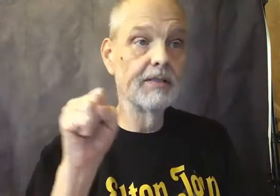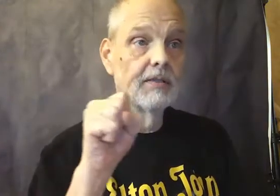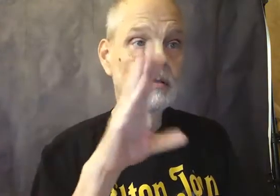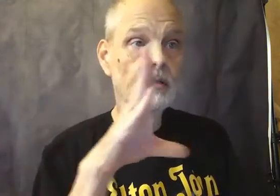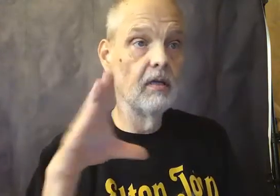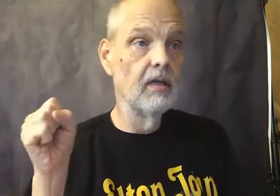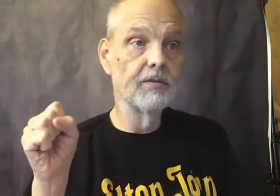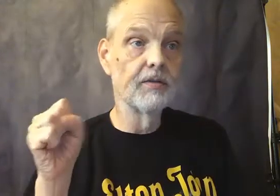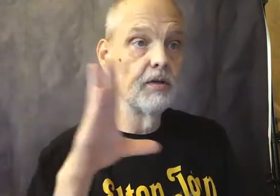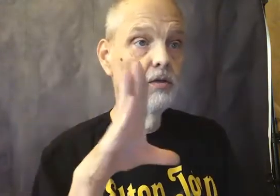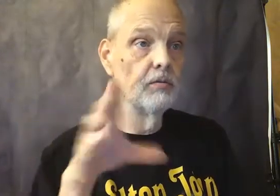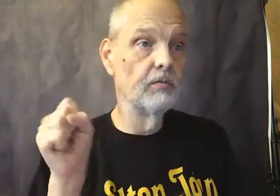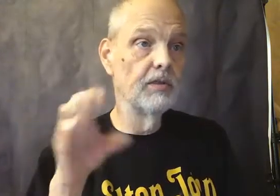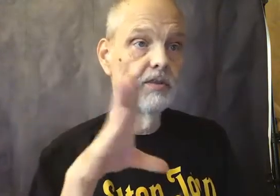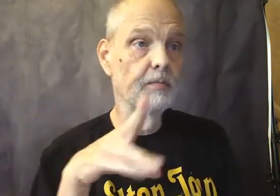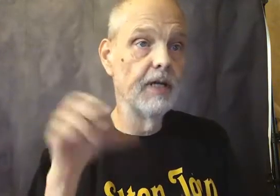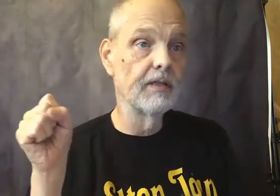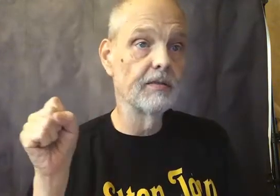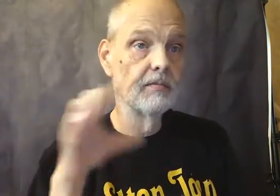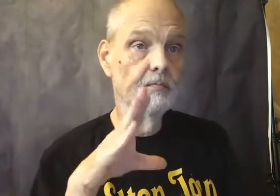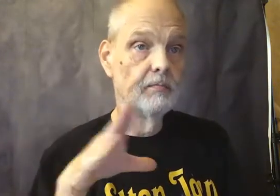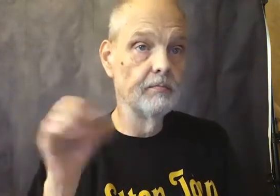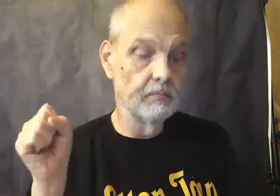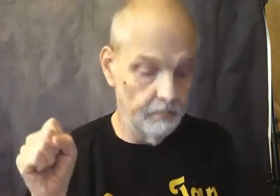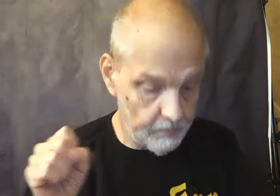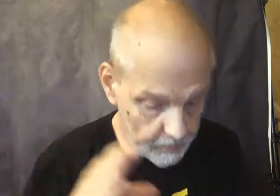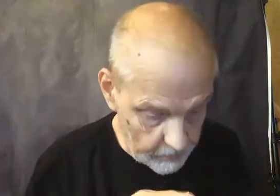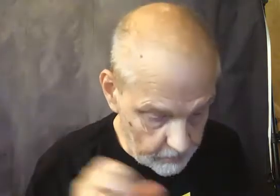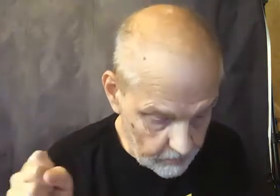Bus, there's no U, it's just BS.